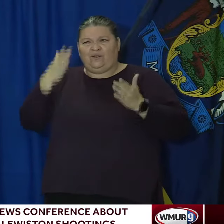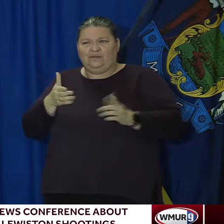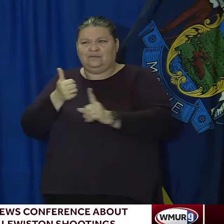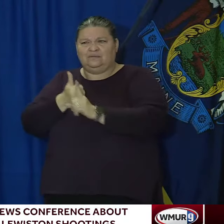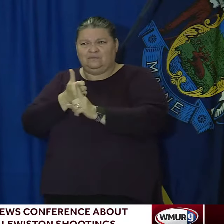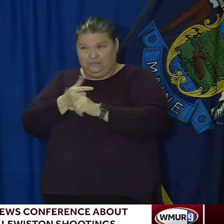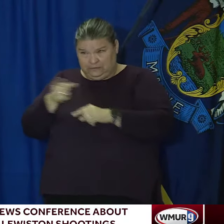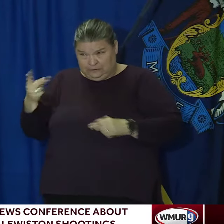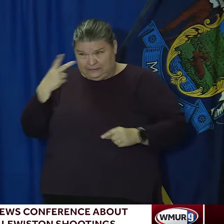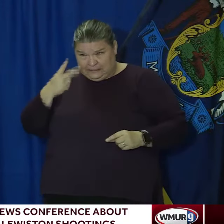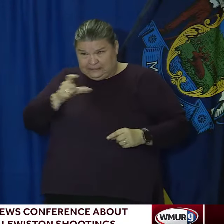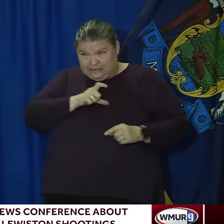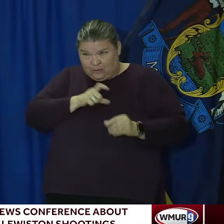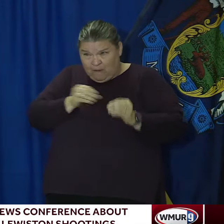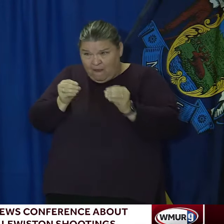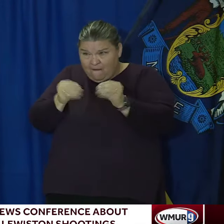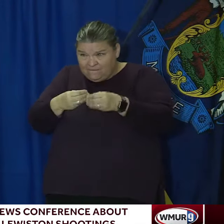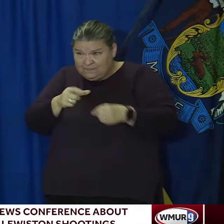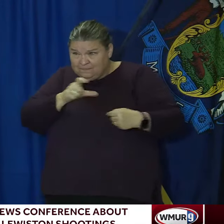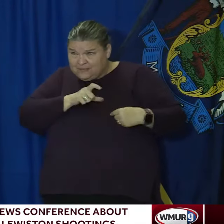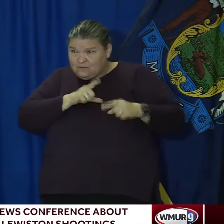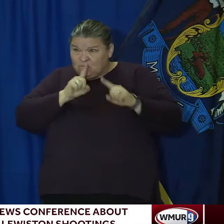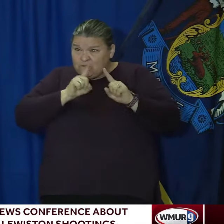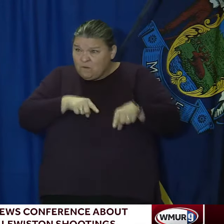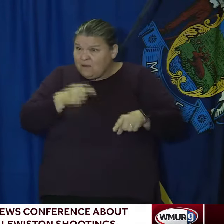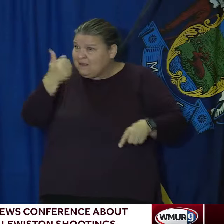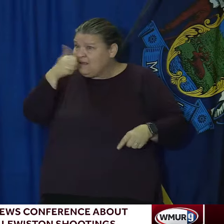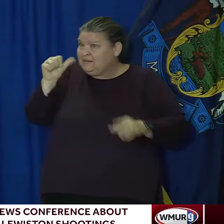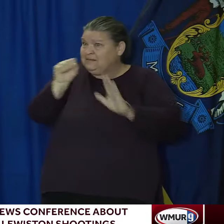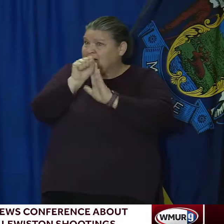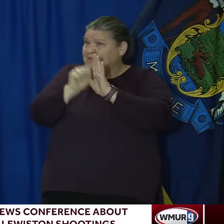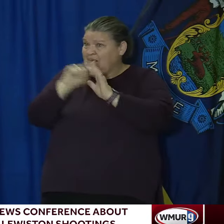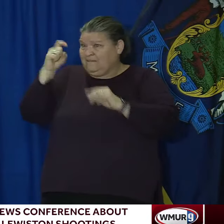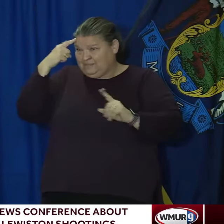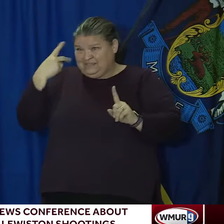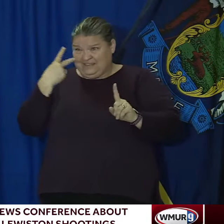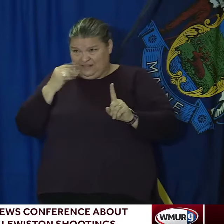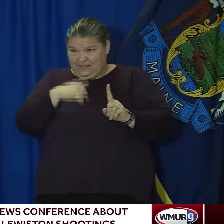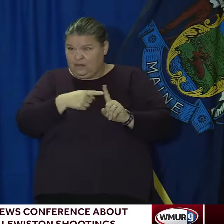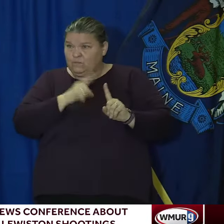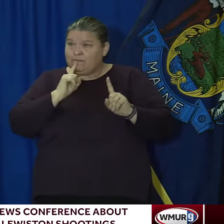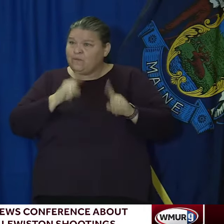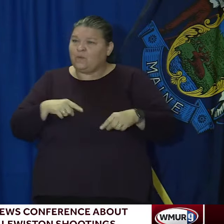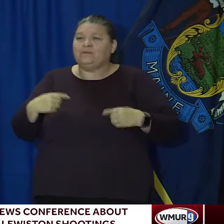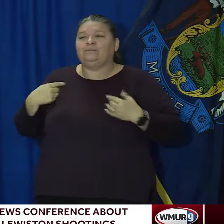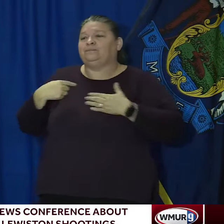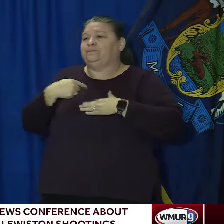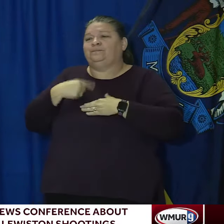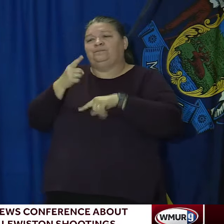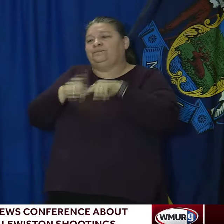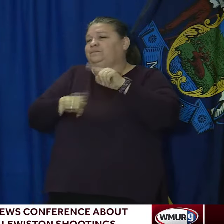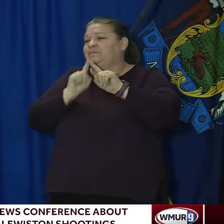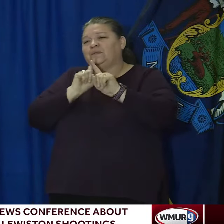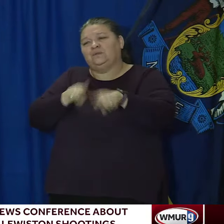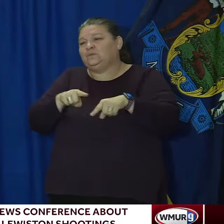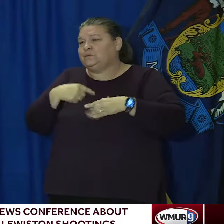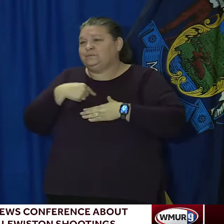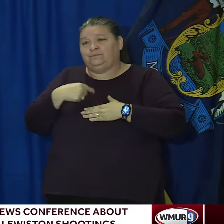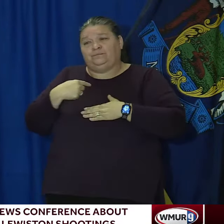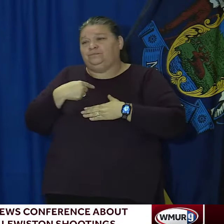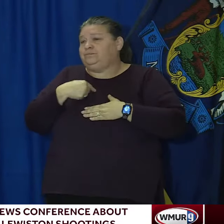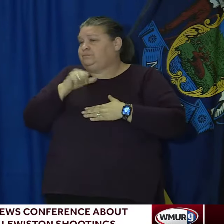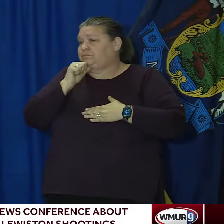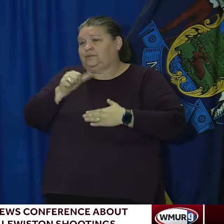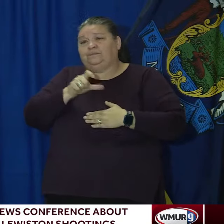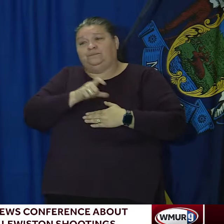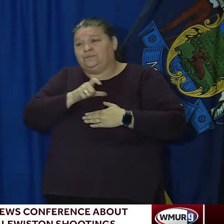report? Has anyone in the state government seen it? I can't answer that. I'll just tell you, I am not a law enforcement officer, but